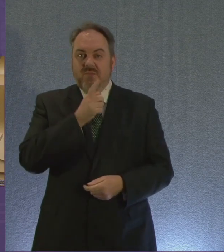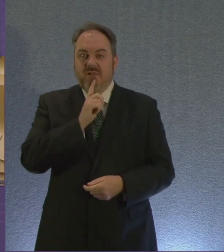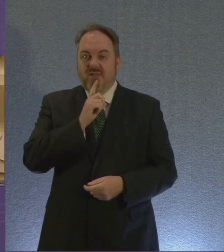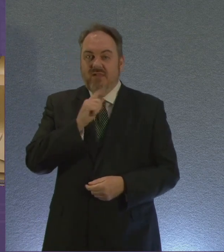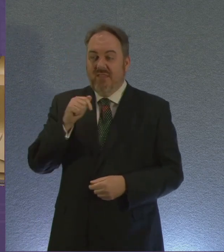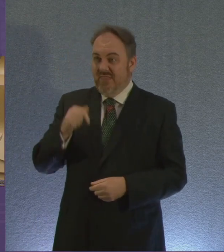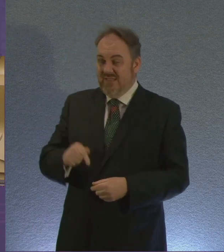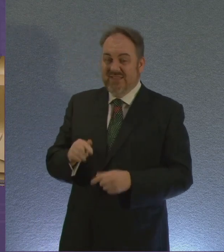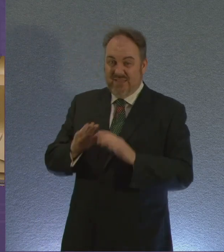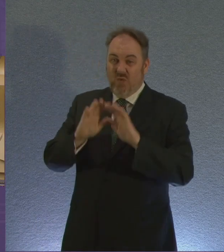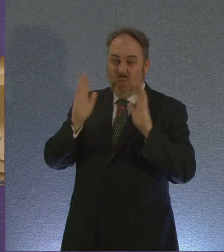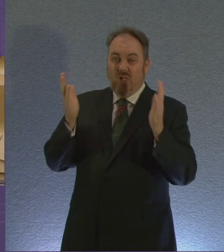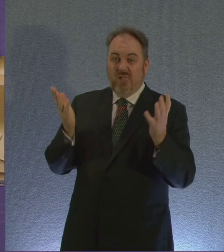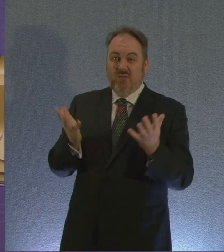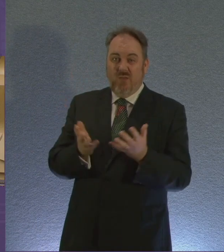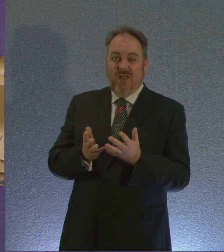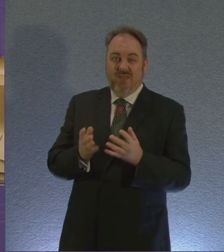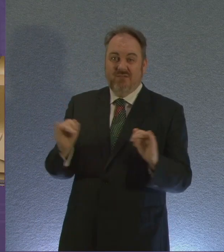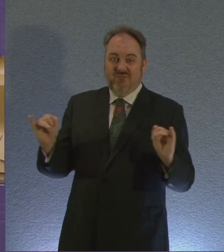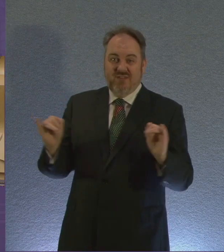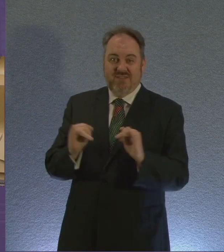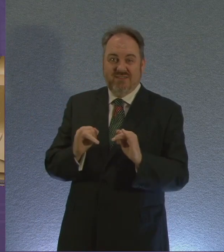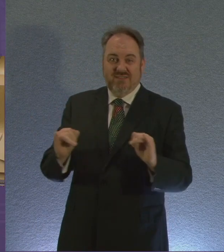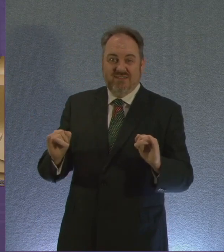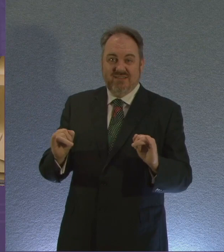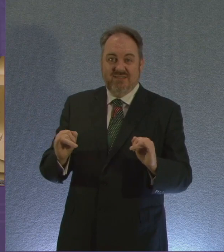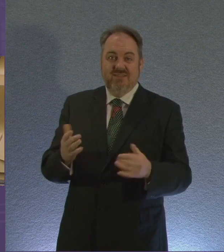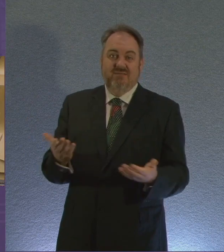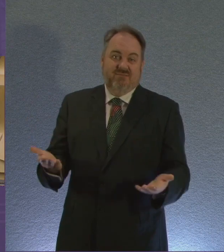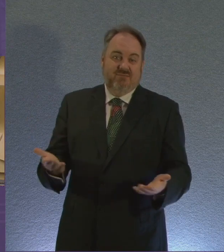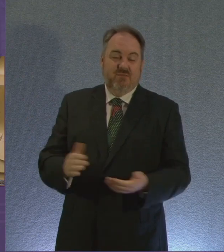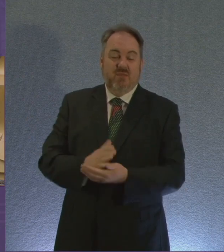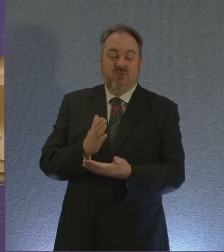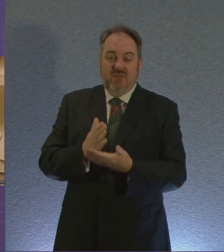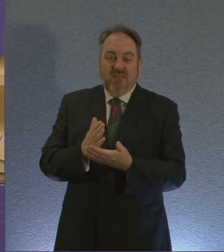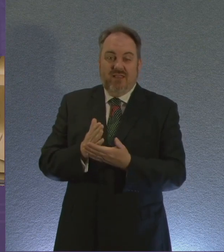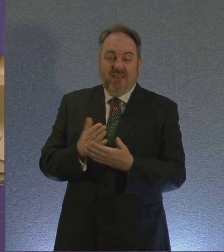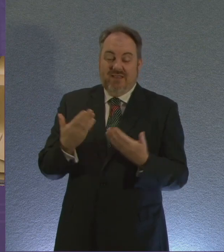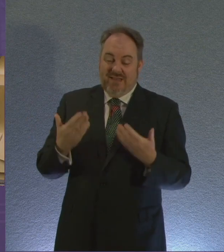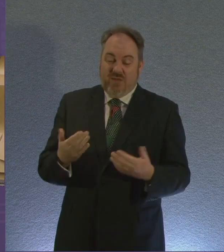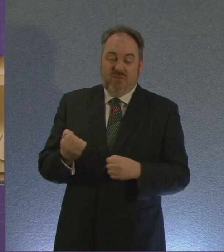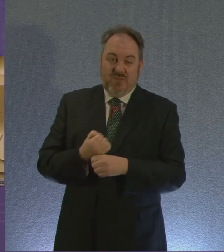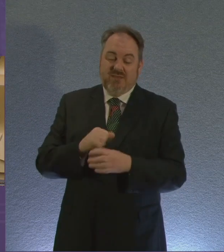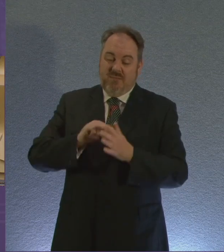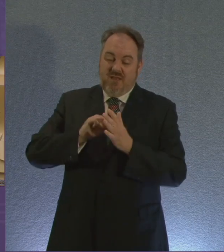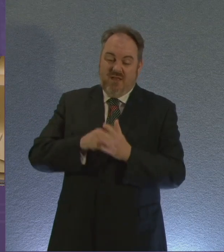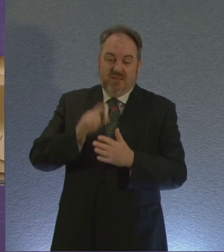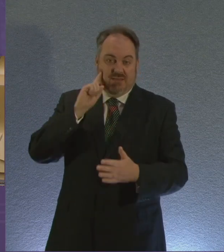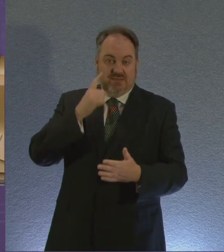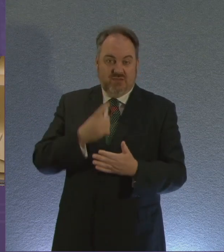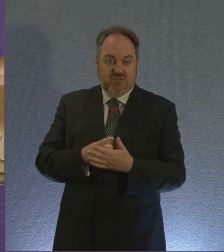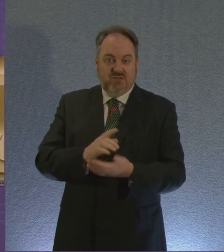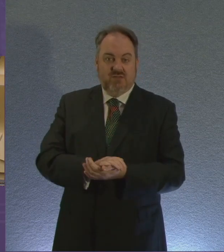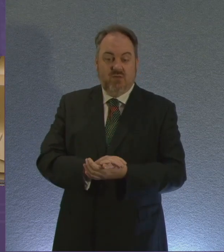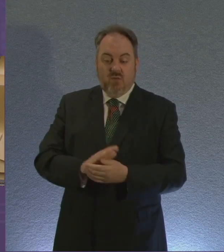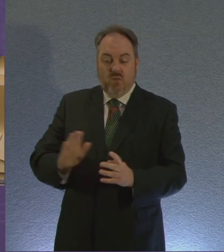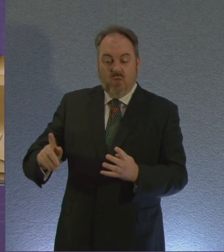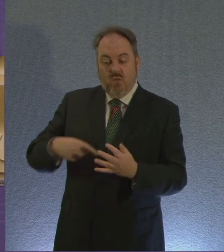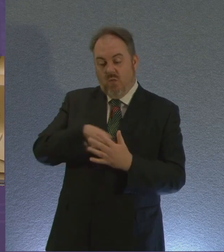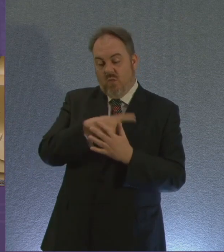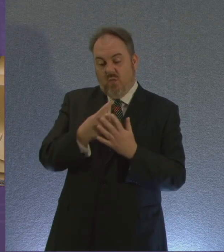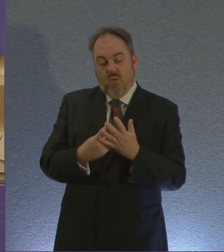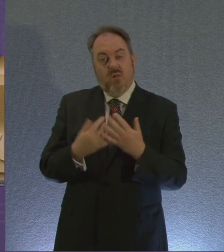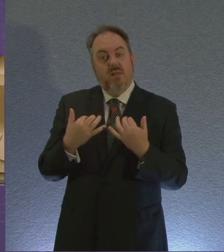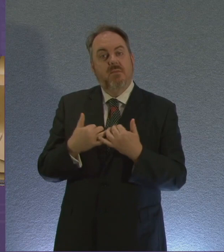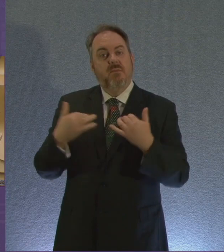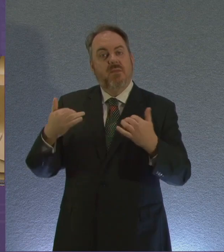unparalleled global pandemic. So now to the difficult decisions I've had to take. All our public services need to